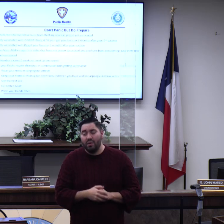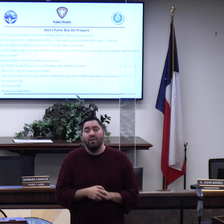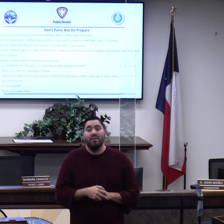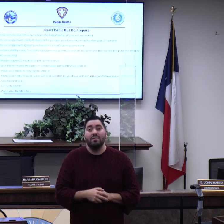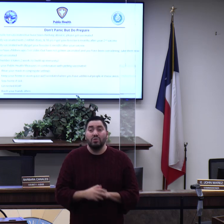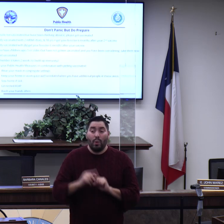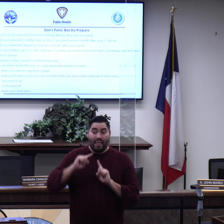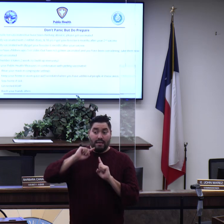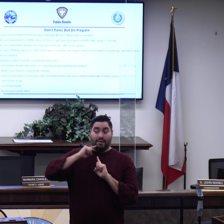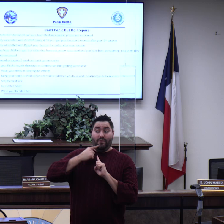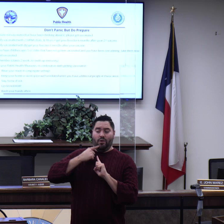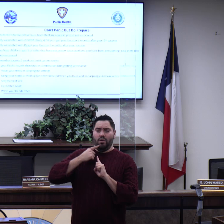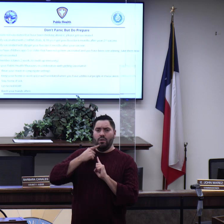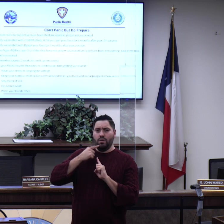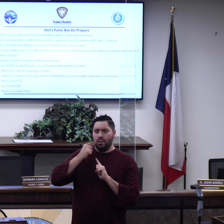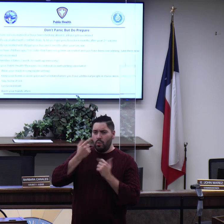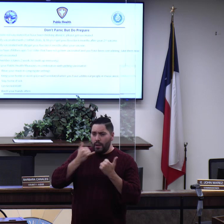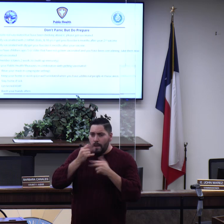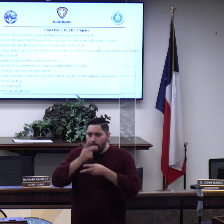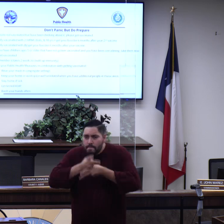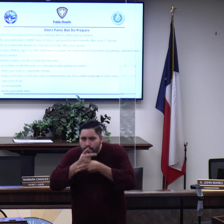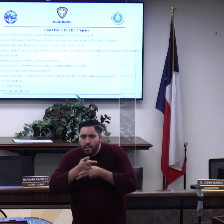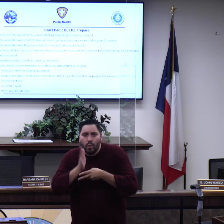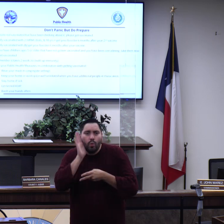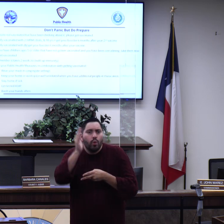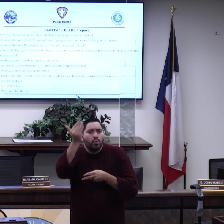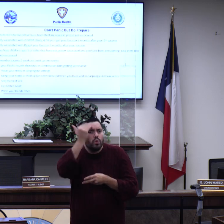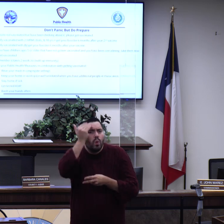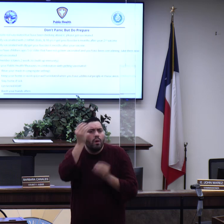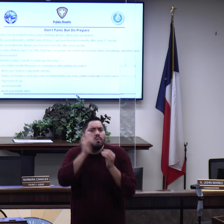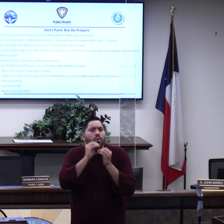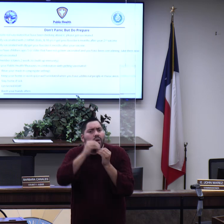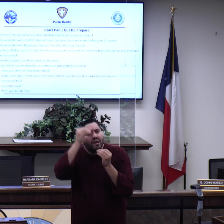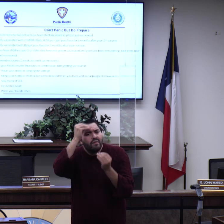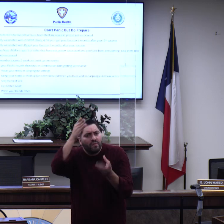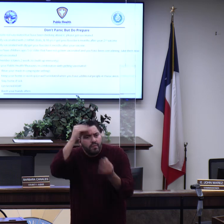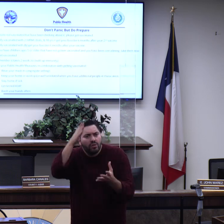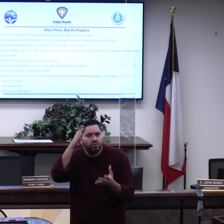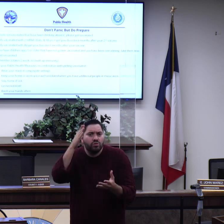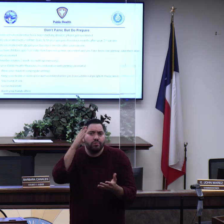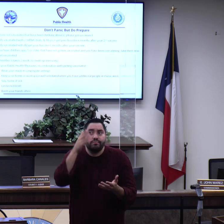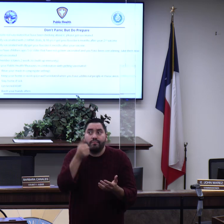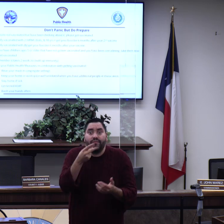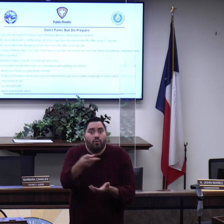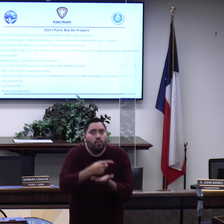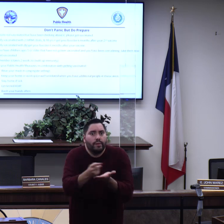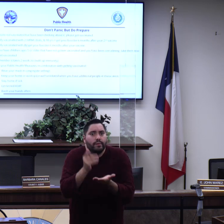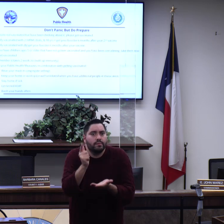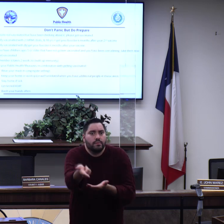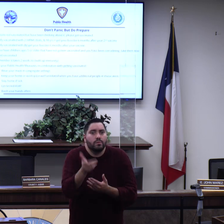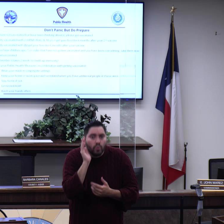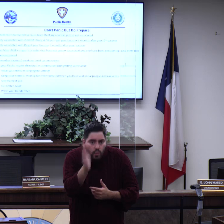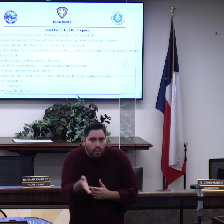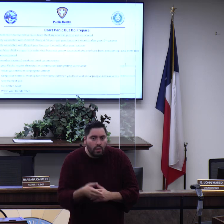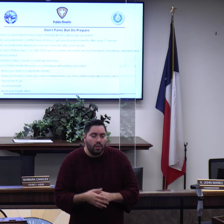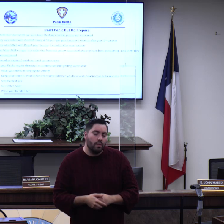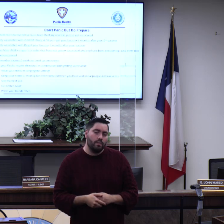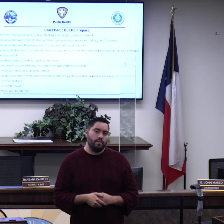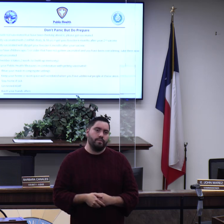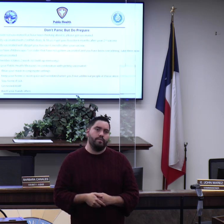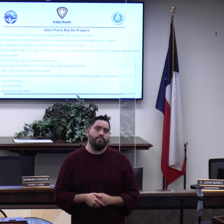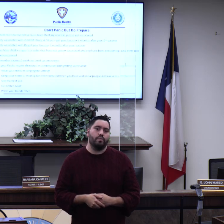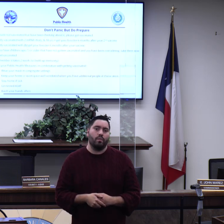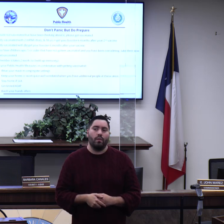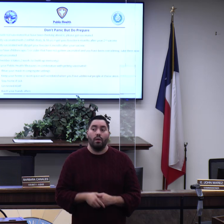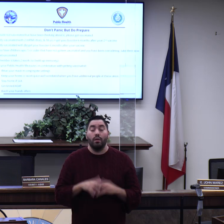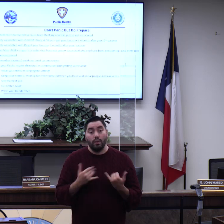being watched very carefully, and we should know more about the severity of illness in just a few weeks. The emergence of